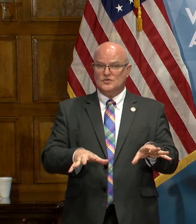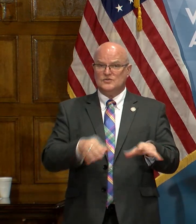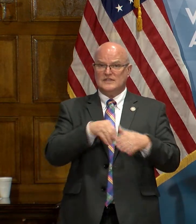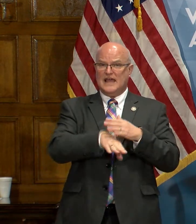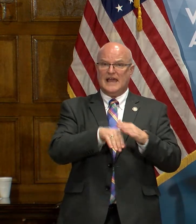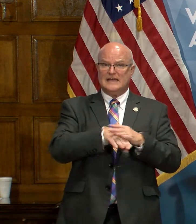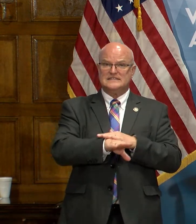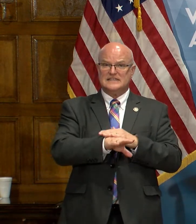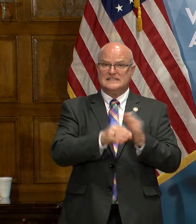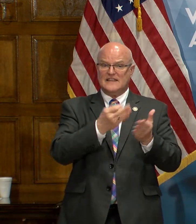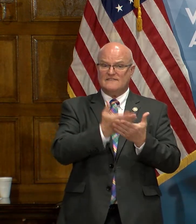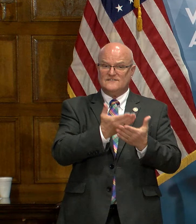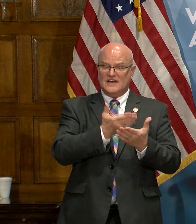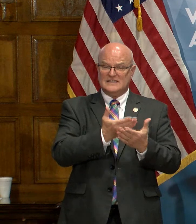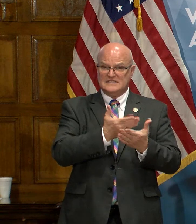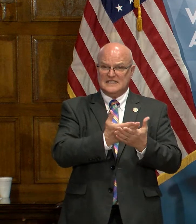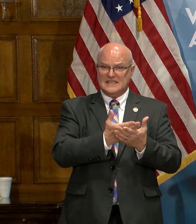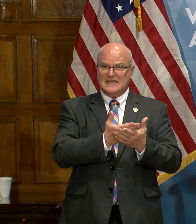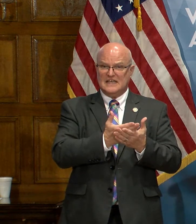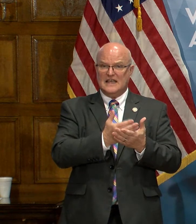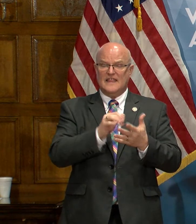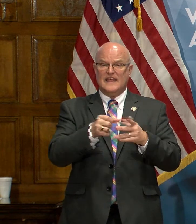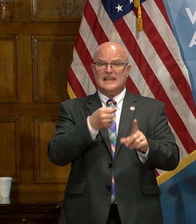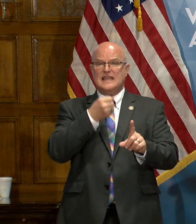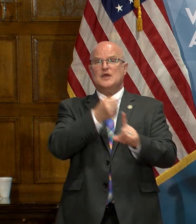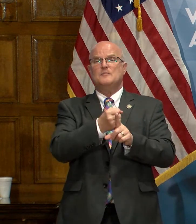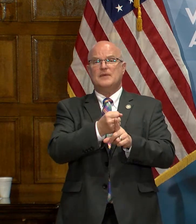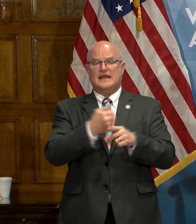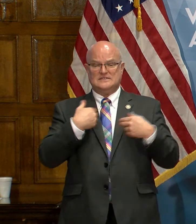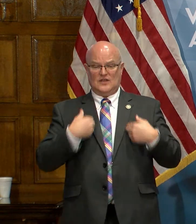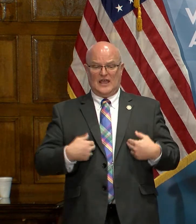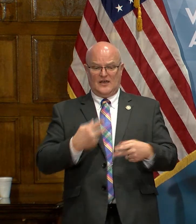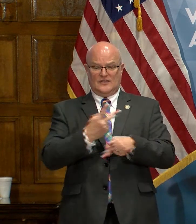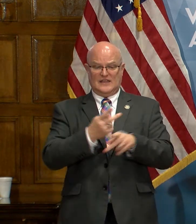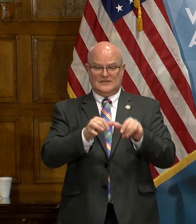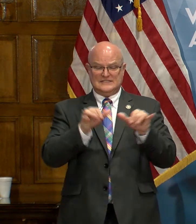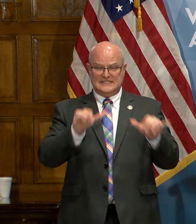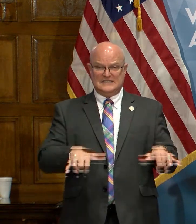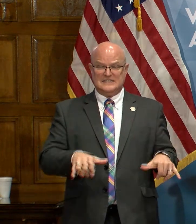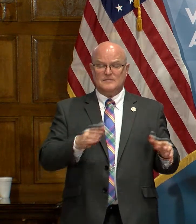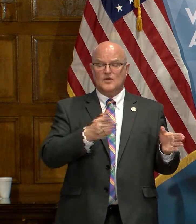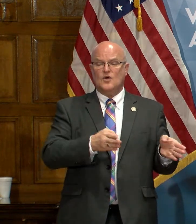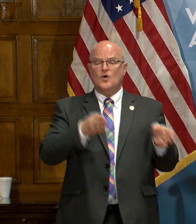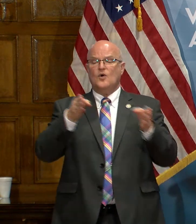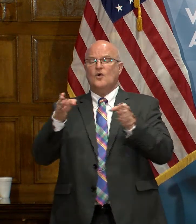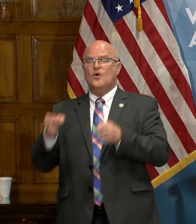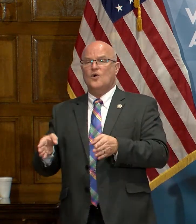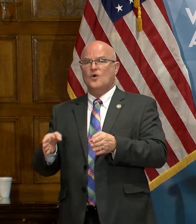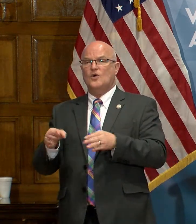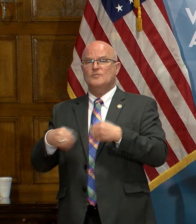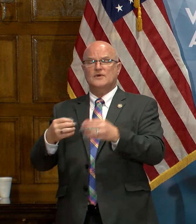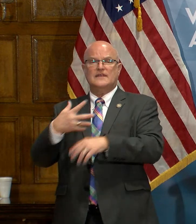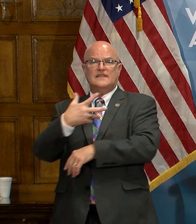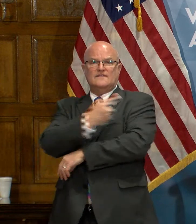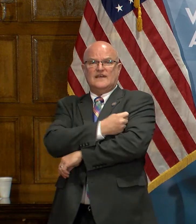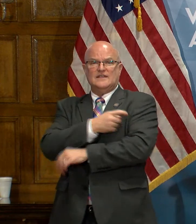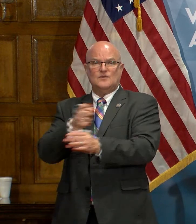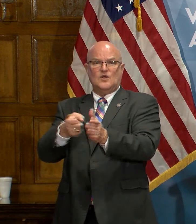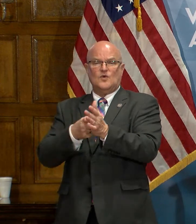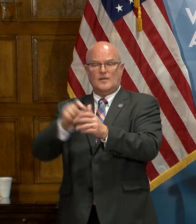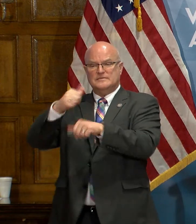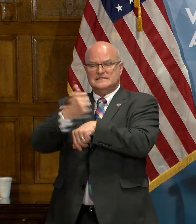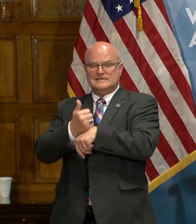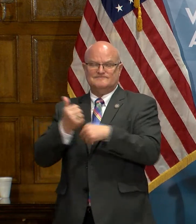access to the funding that impacts our healthcare system, or do you put the vaccine requirement